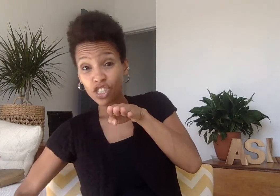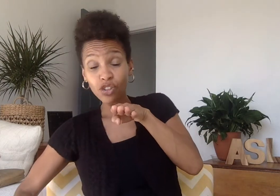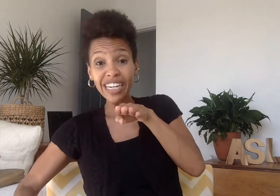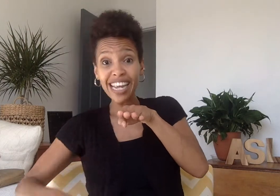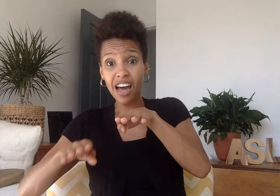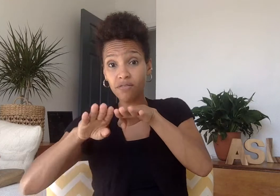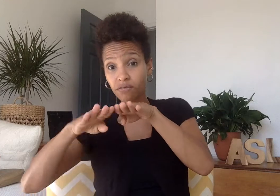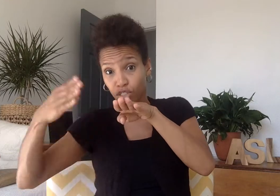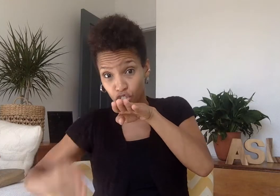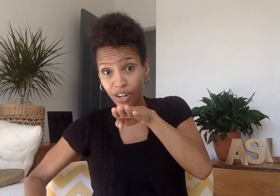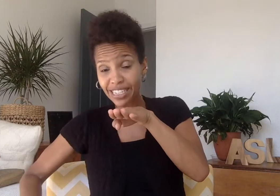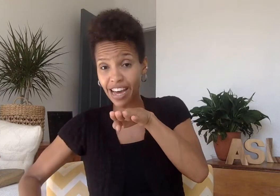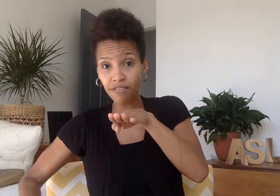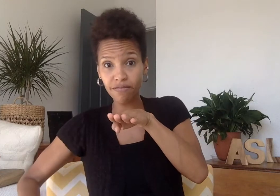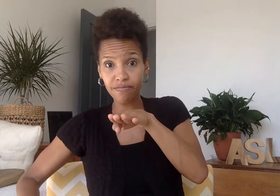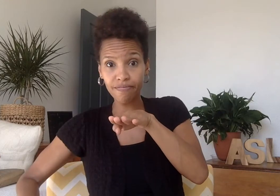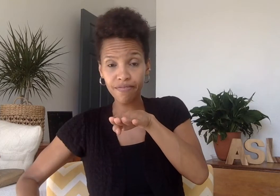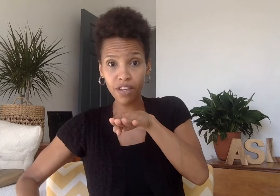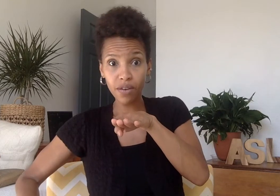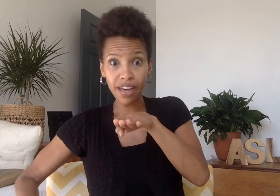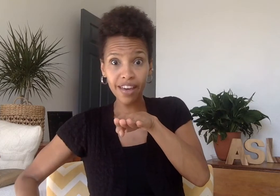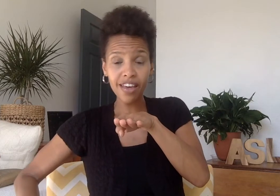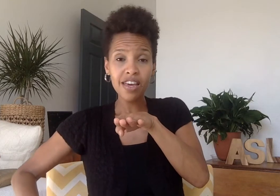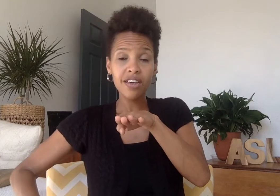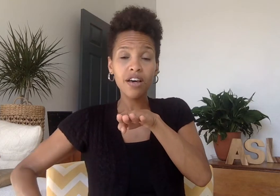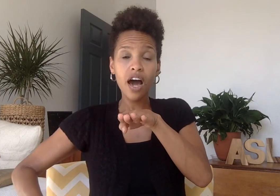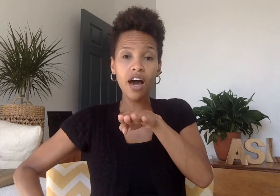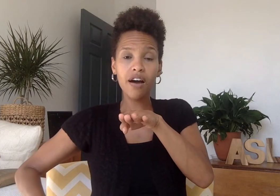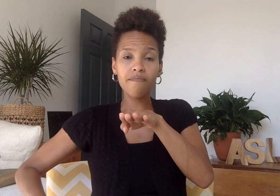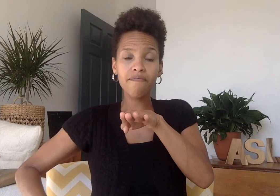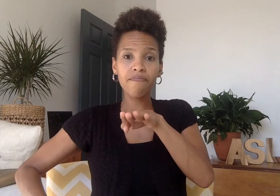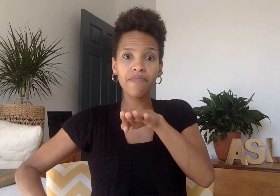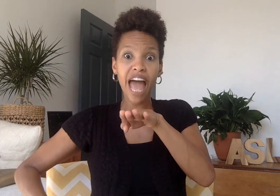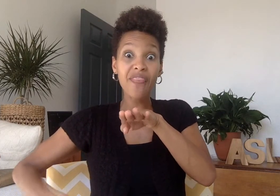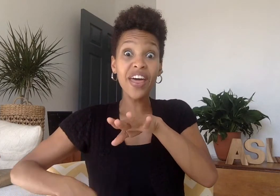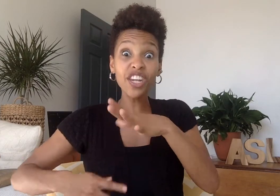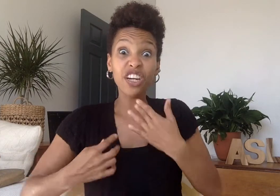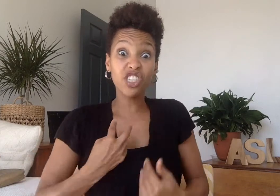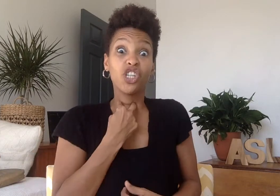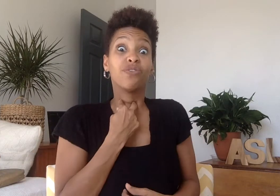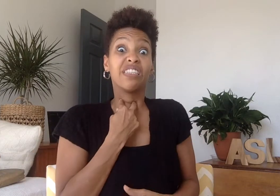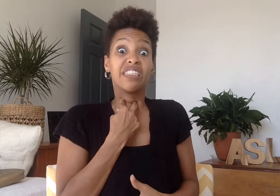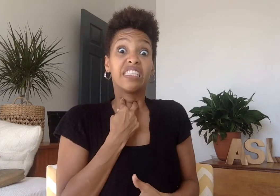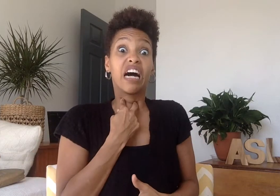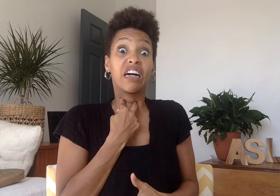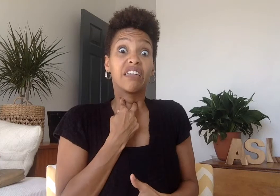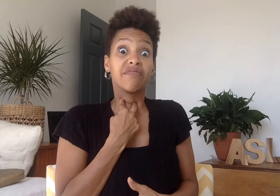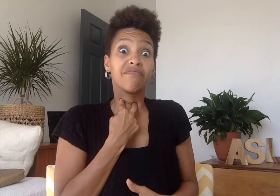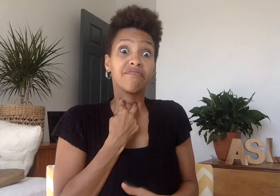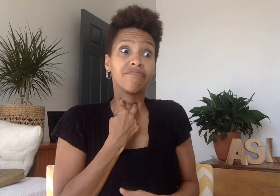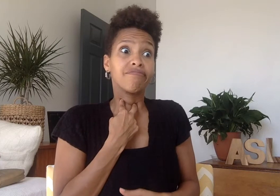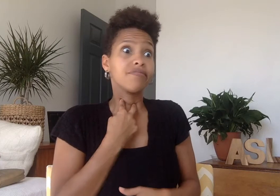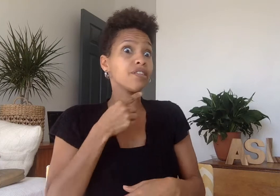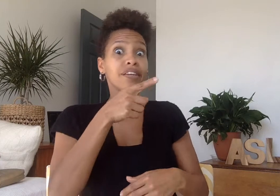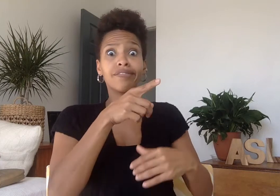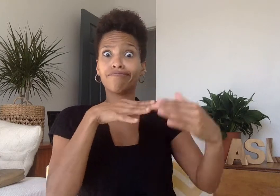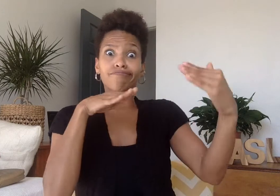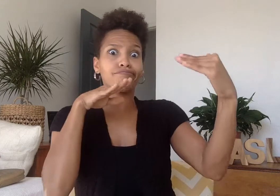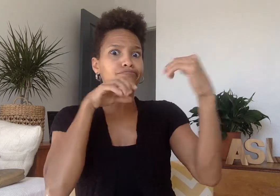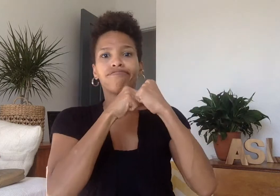straight down. Okay? And then you could show stuck. So he